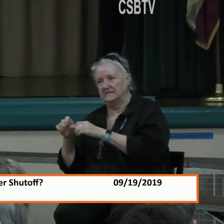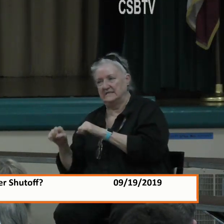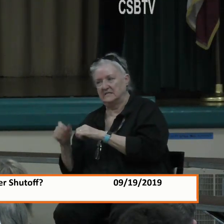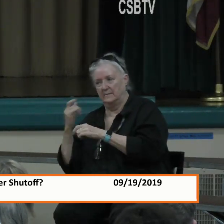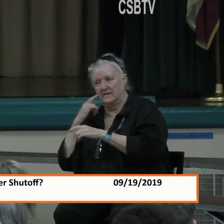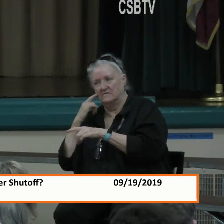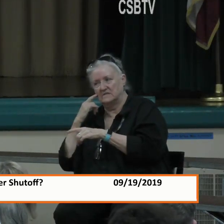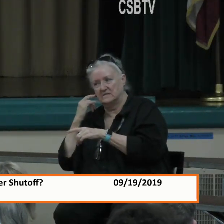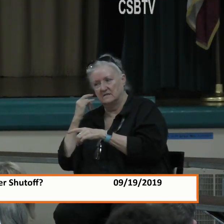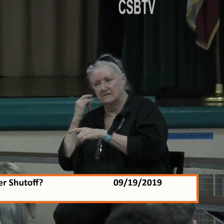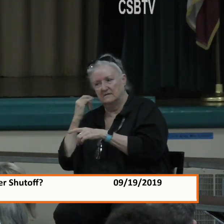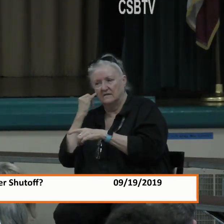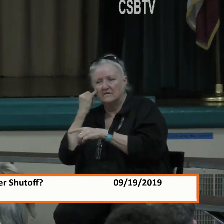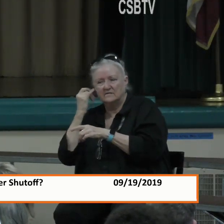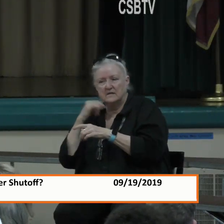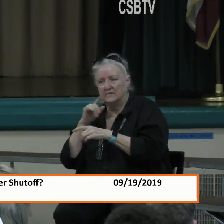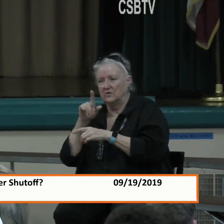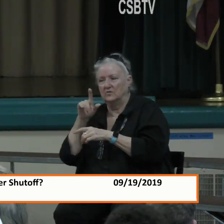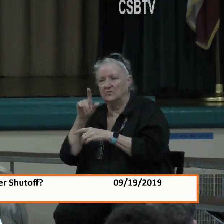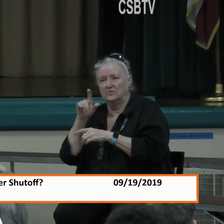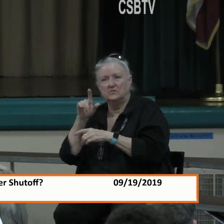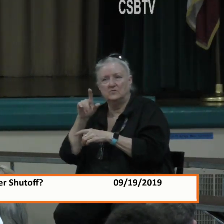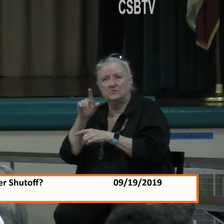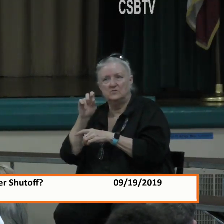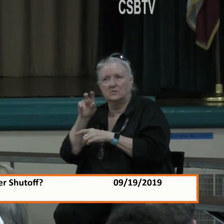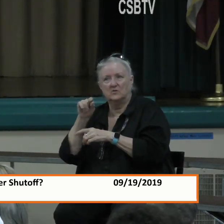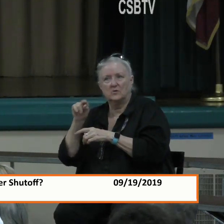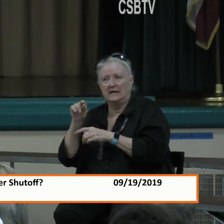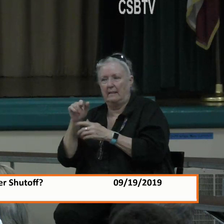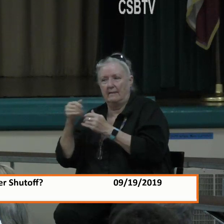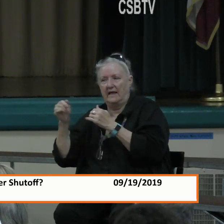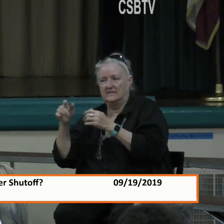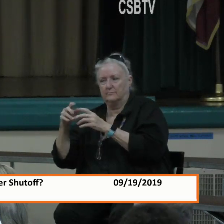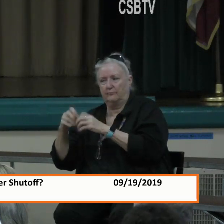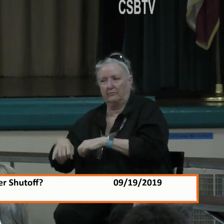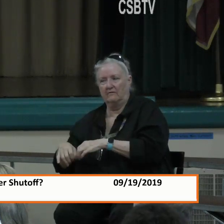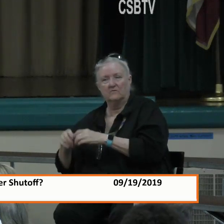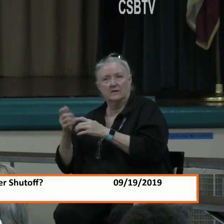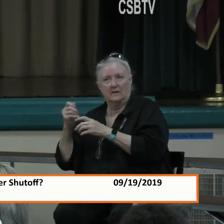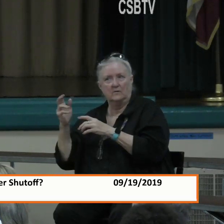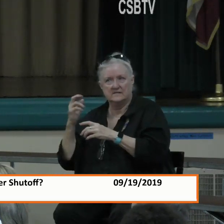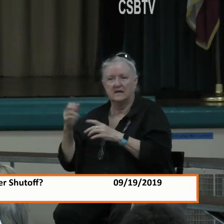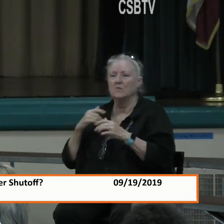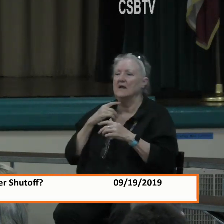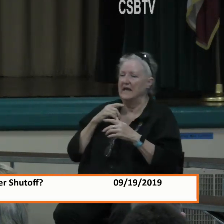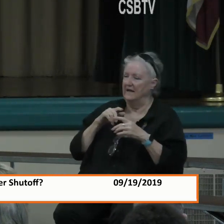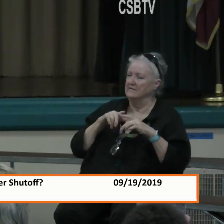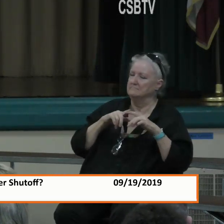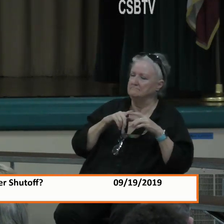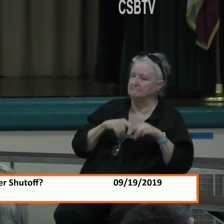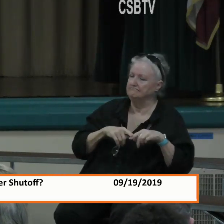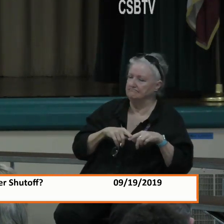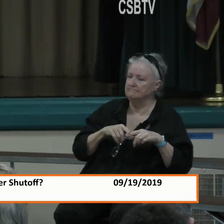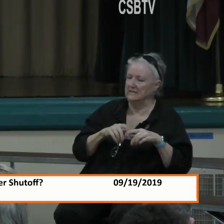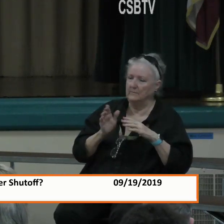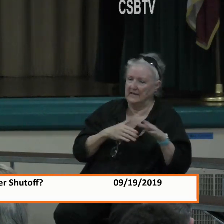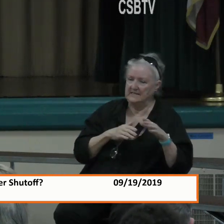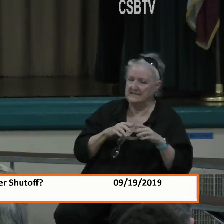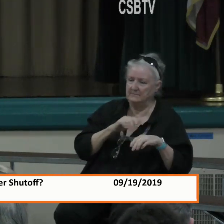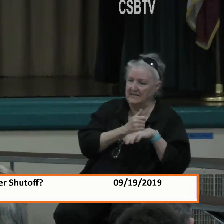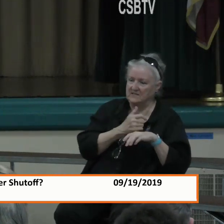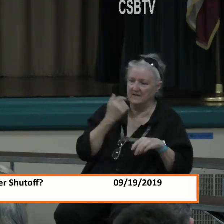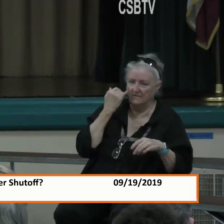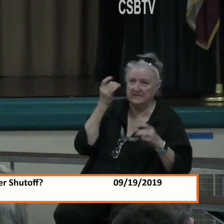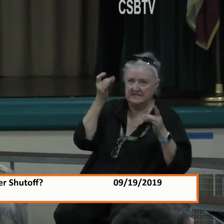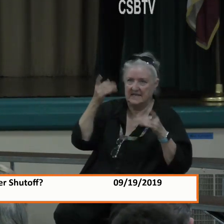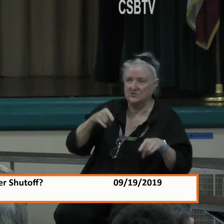should the 220 lines go down for any reason. So we do have contingency plans in place if any disaster were to